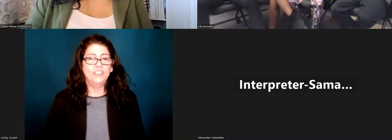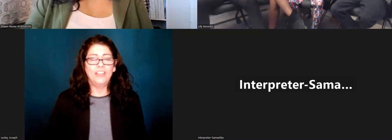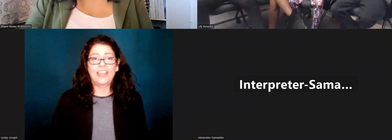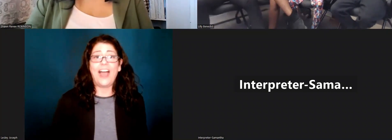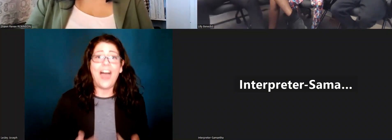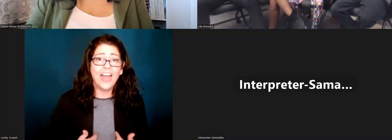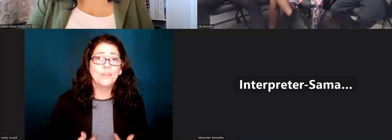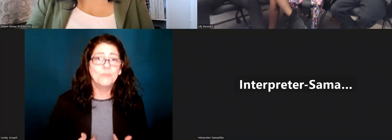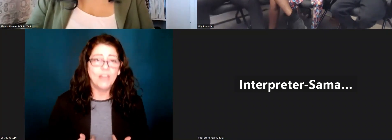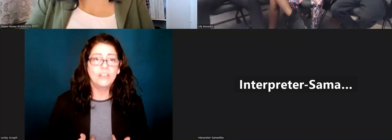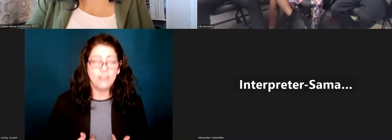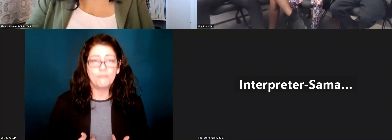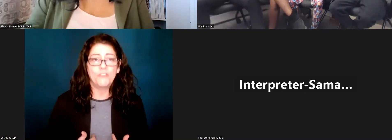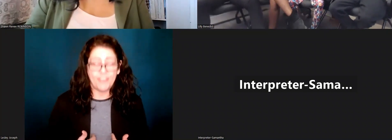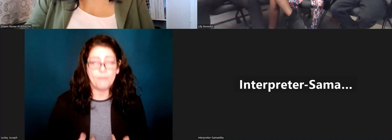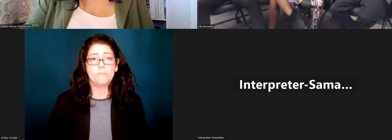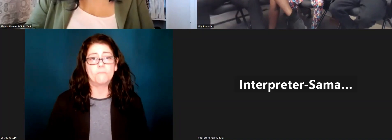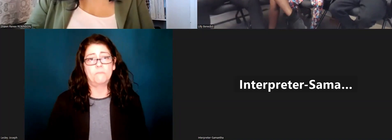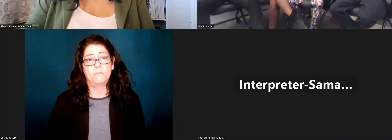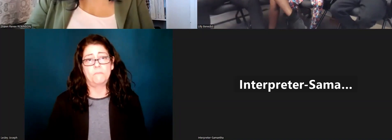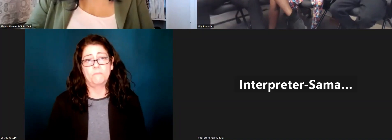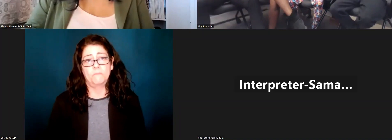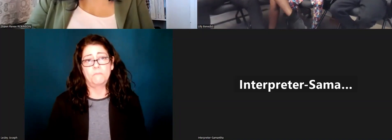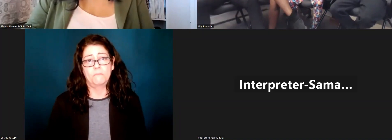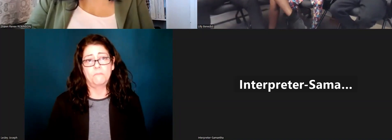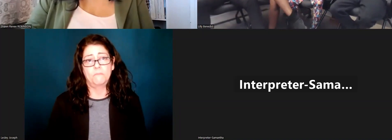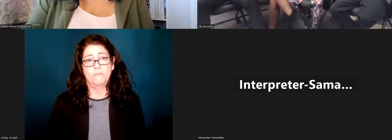I feel like I'm not enough for them.